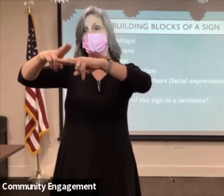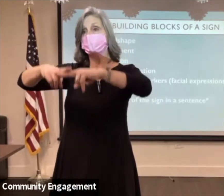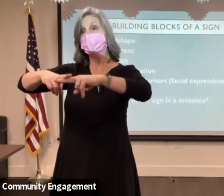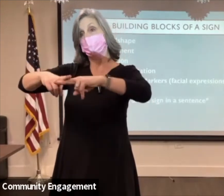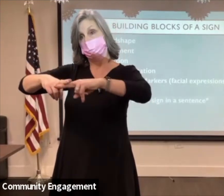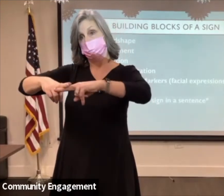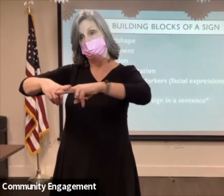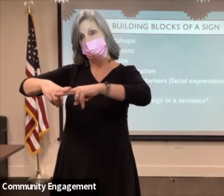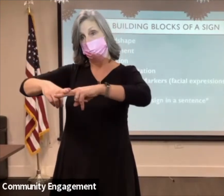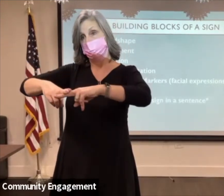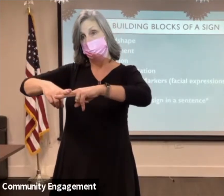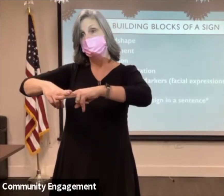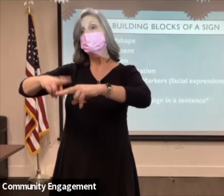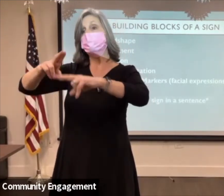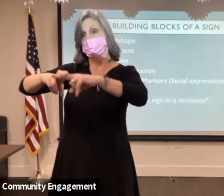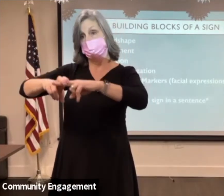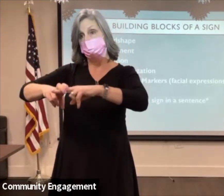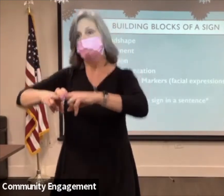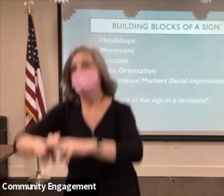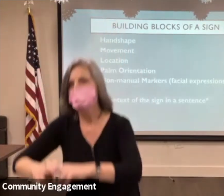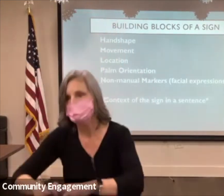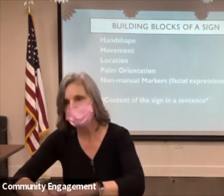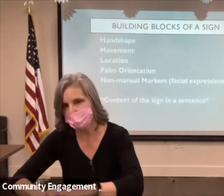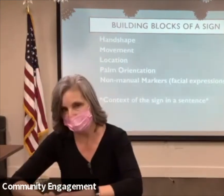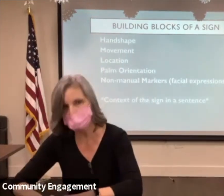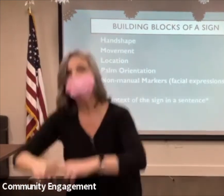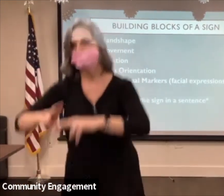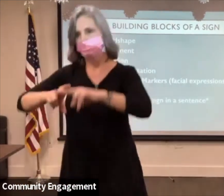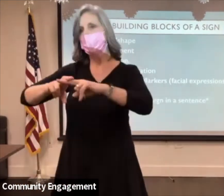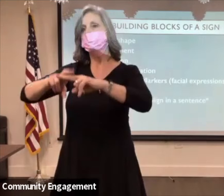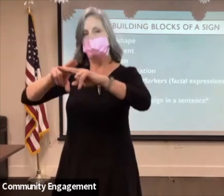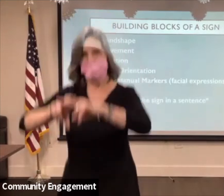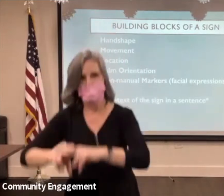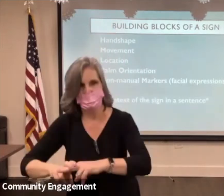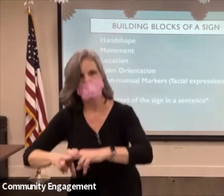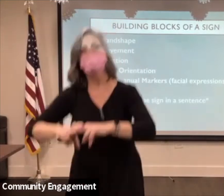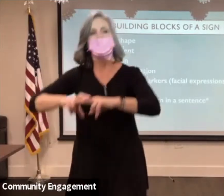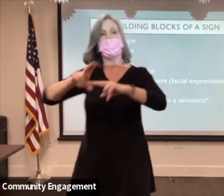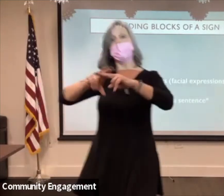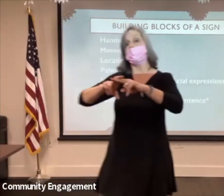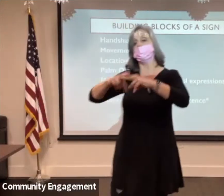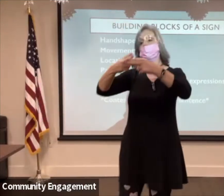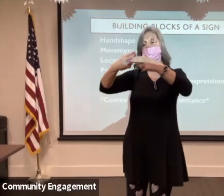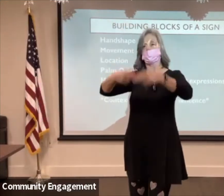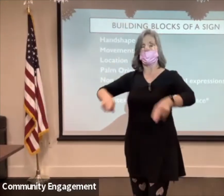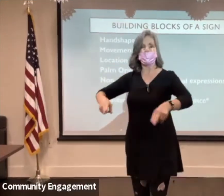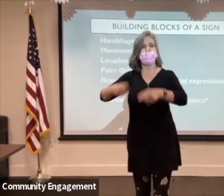becomes sit. It becomes what? Sit. Sit. To sit. Sit. Okay. Yep, to sit. And then if you do it this way, it's